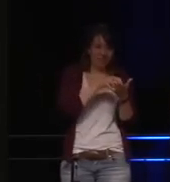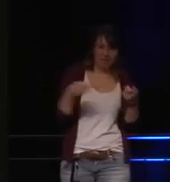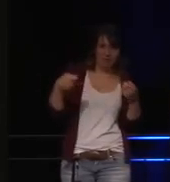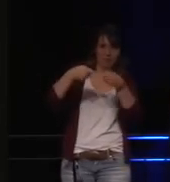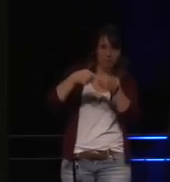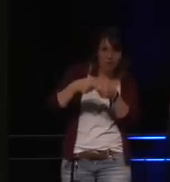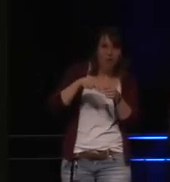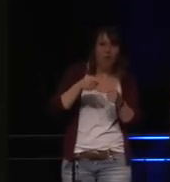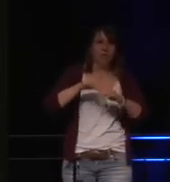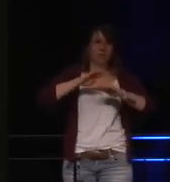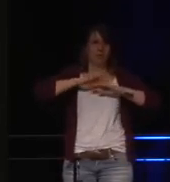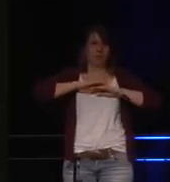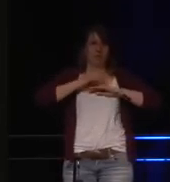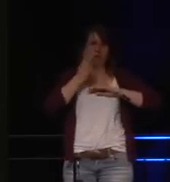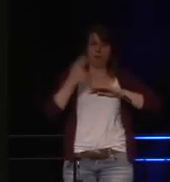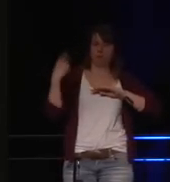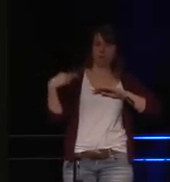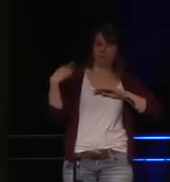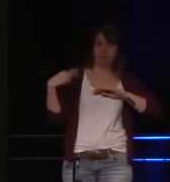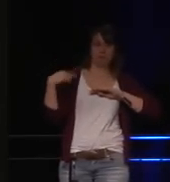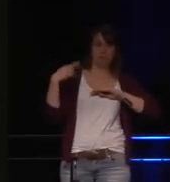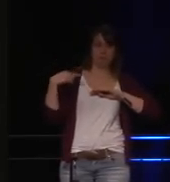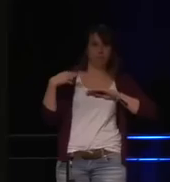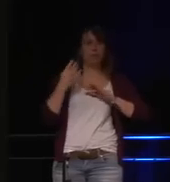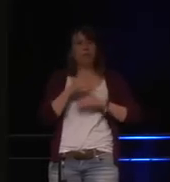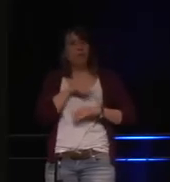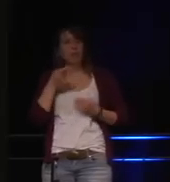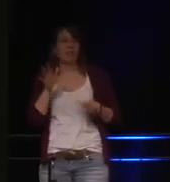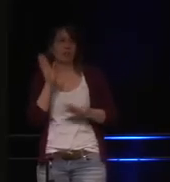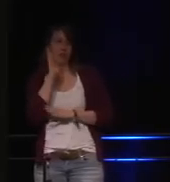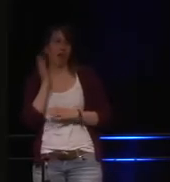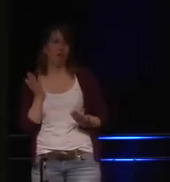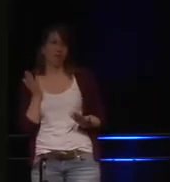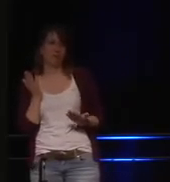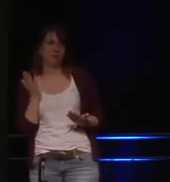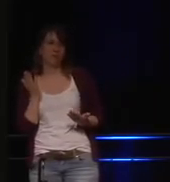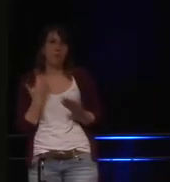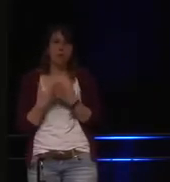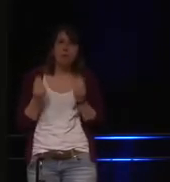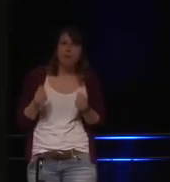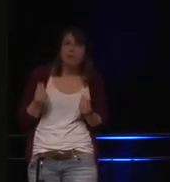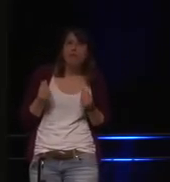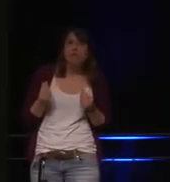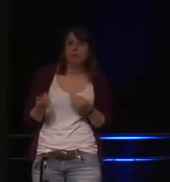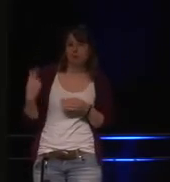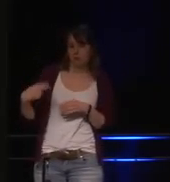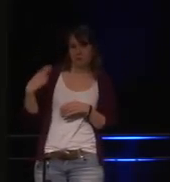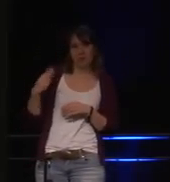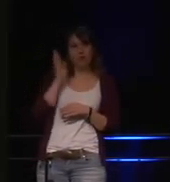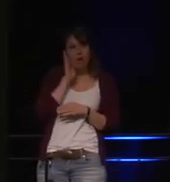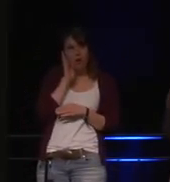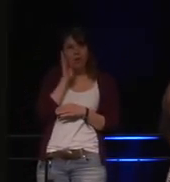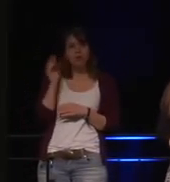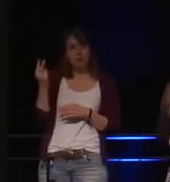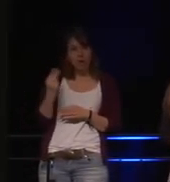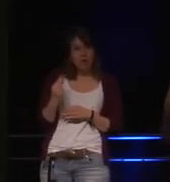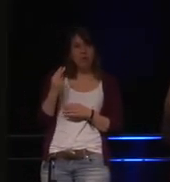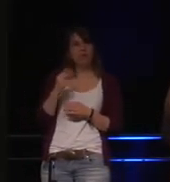The coffee machine already knows when you get up. If you need a strong or soft coffee in the morning.